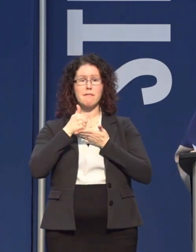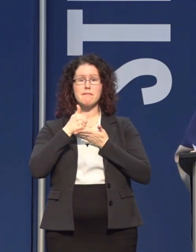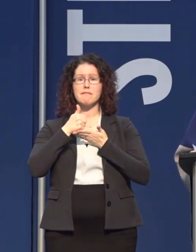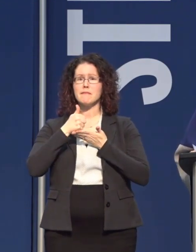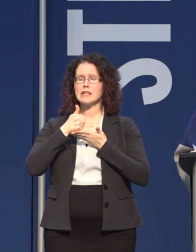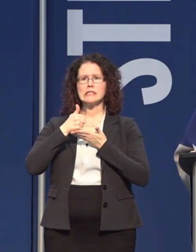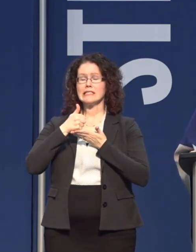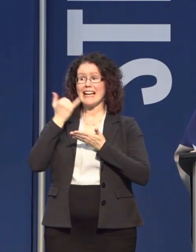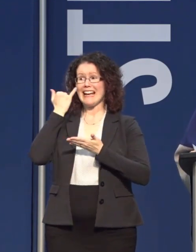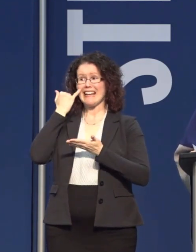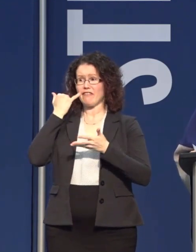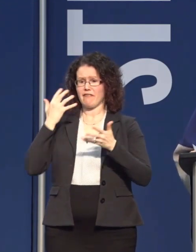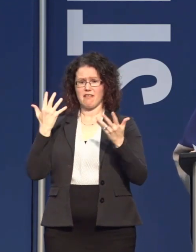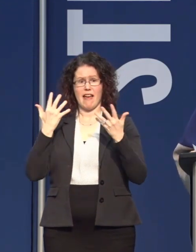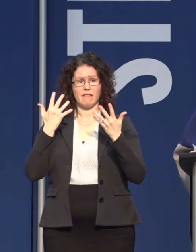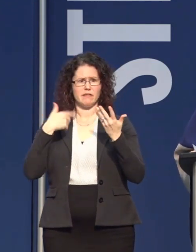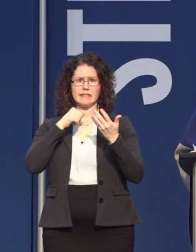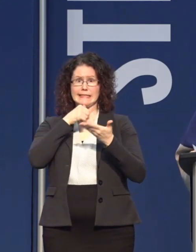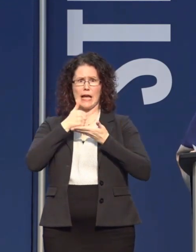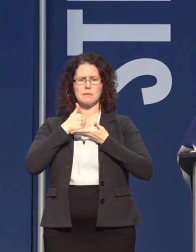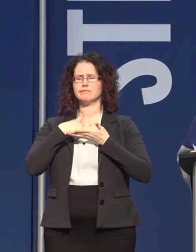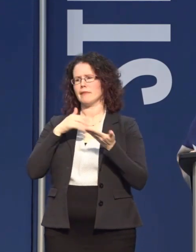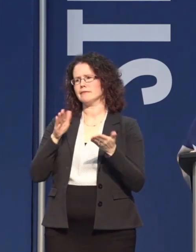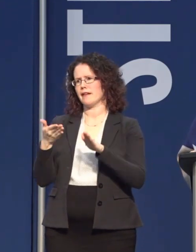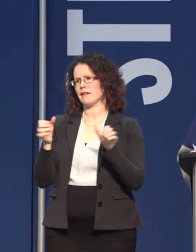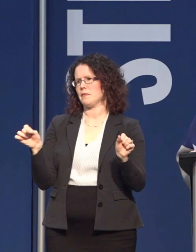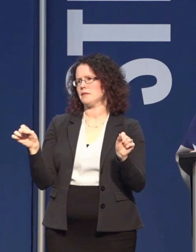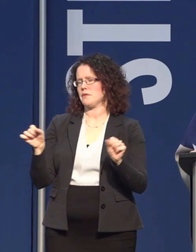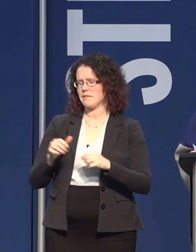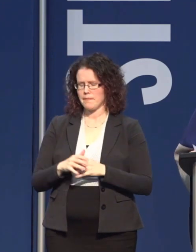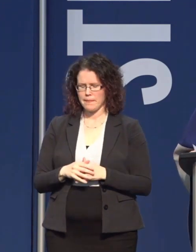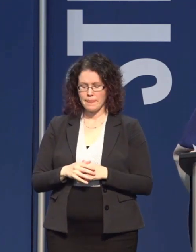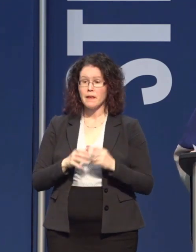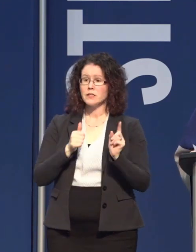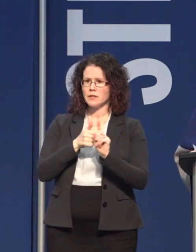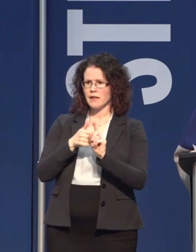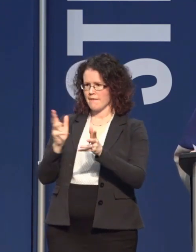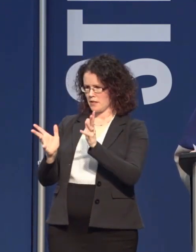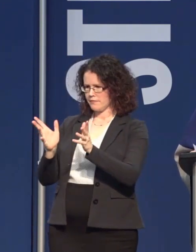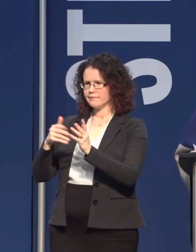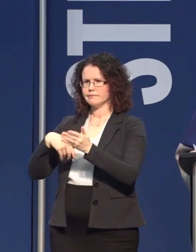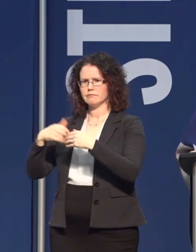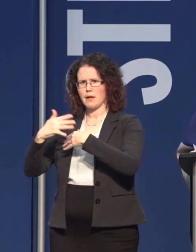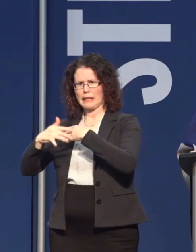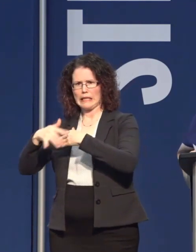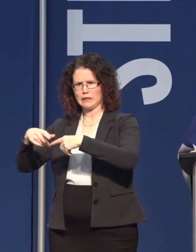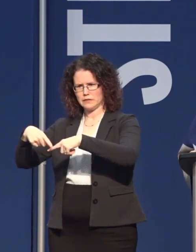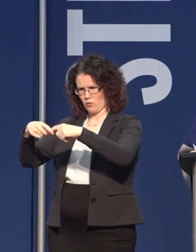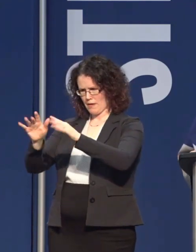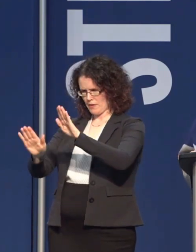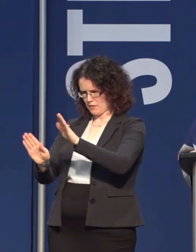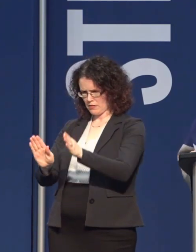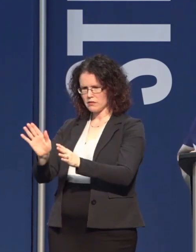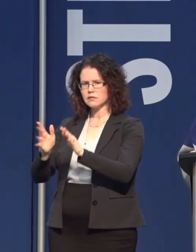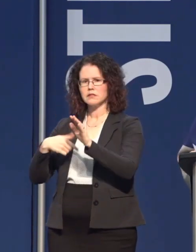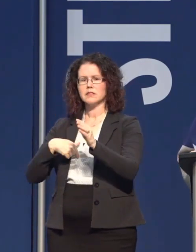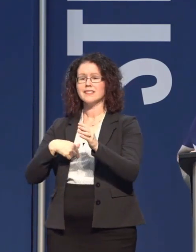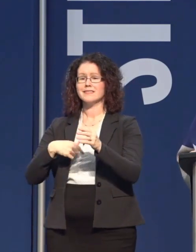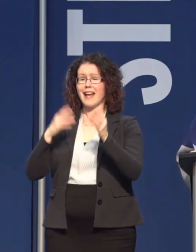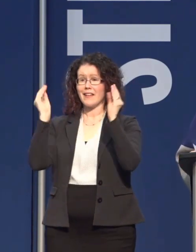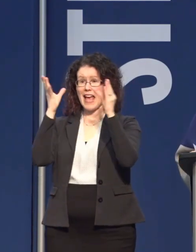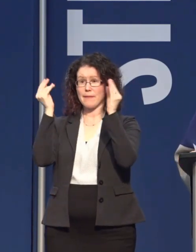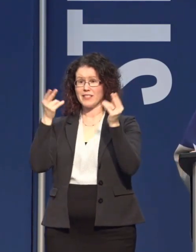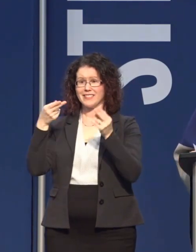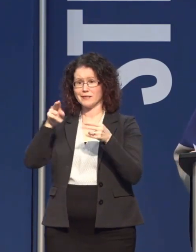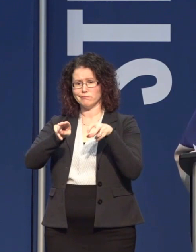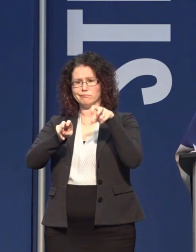day. She began to administer first aid, she stopped my bleeding, and she even traveled with me in the ambulance to the hospital, providing